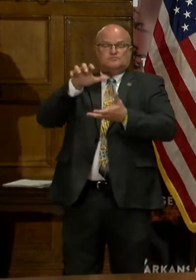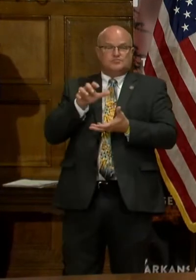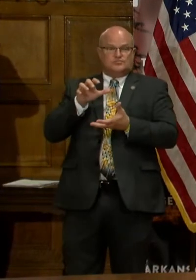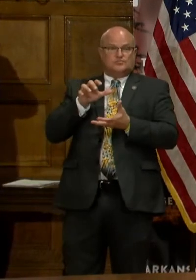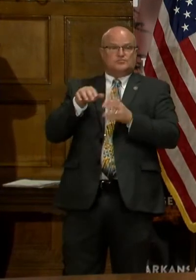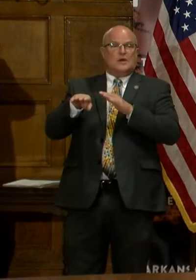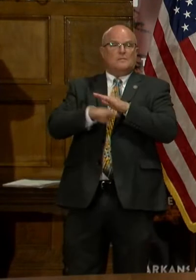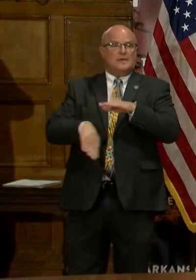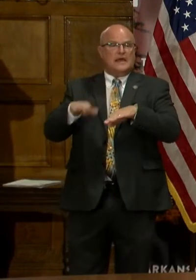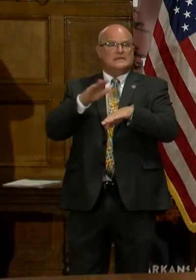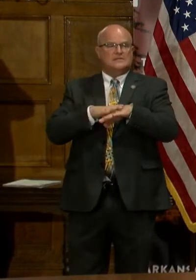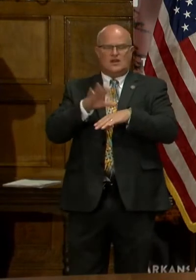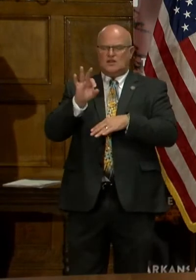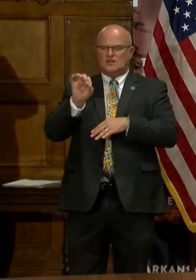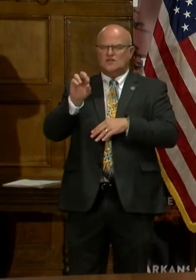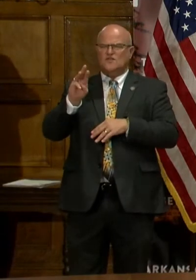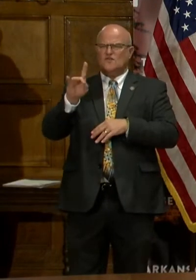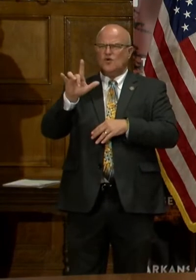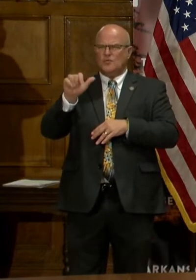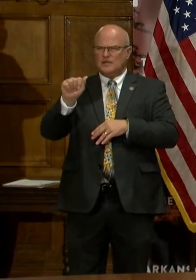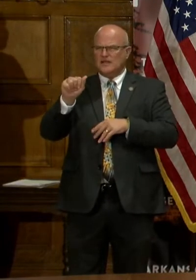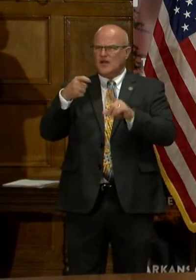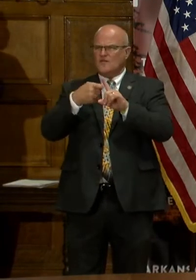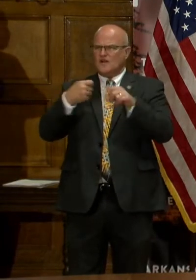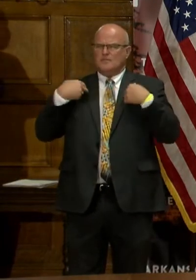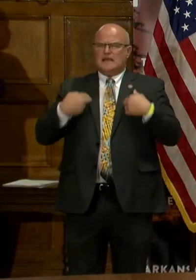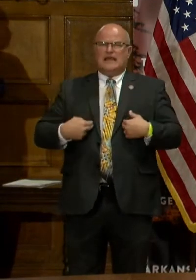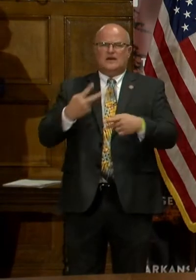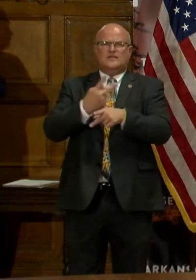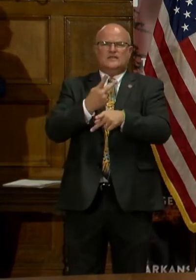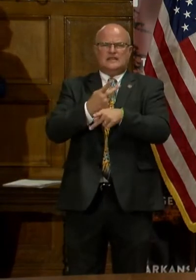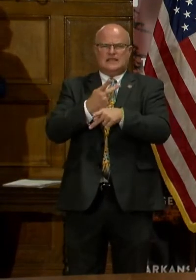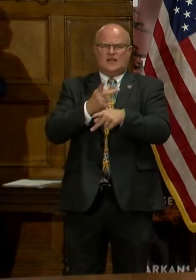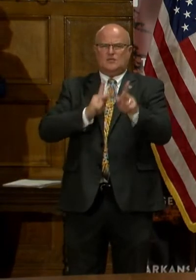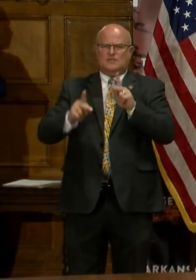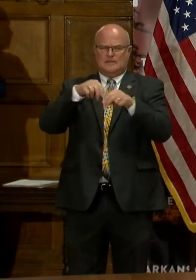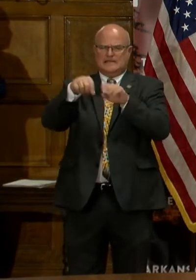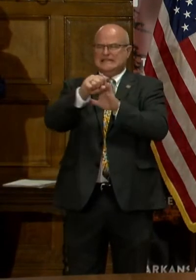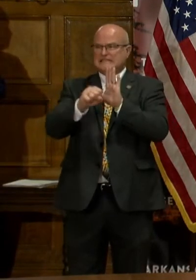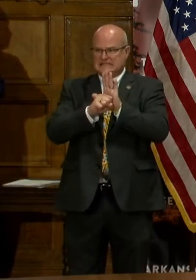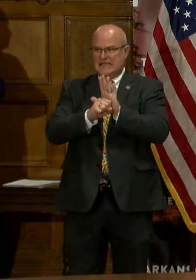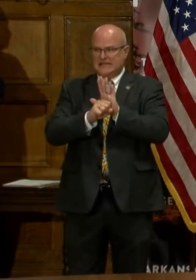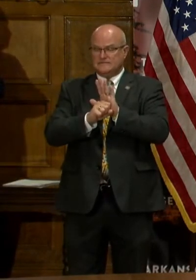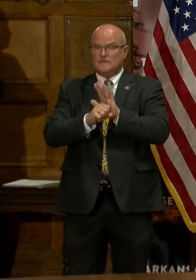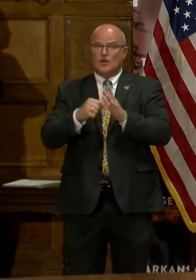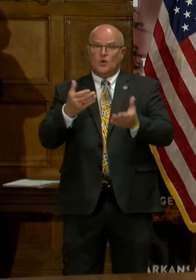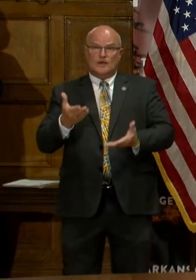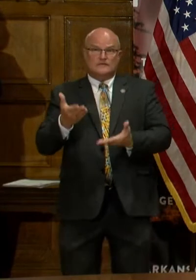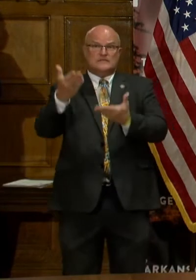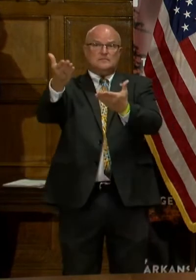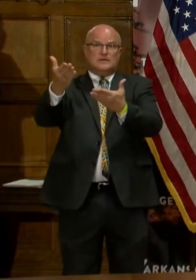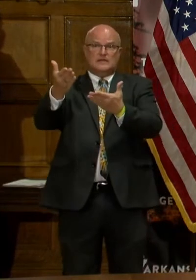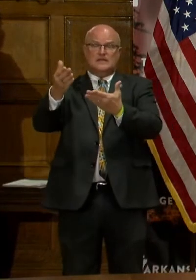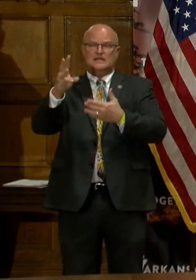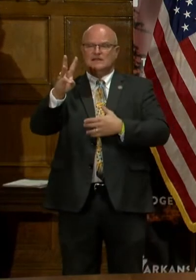vaccine based on a formula of our healthcare providers in the state. We have submitted to Operation Warp Speed a